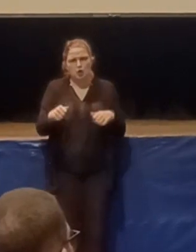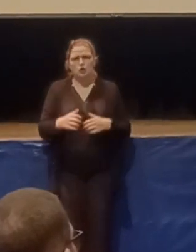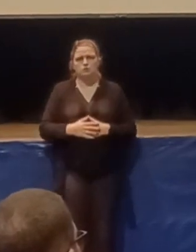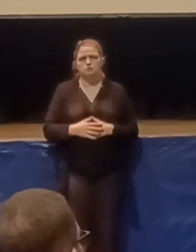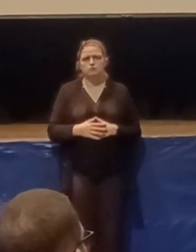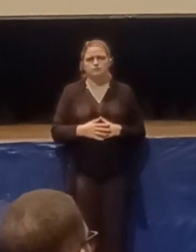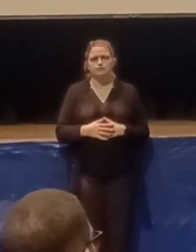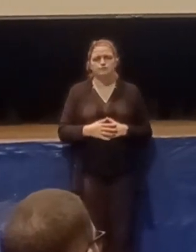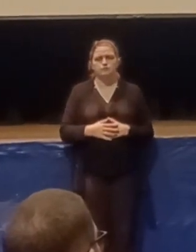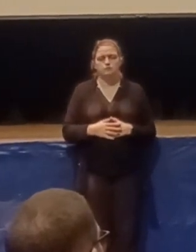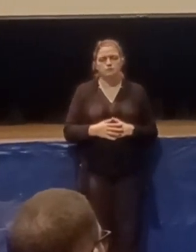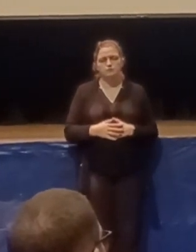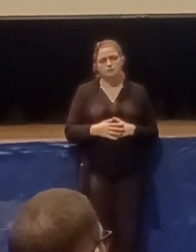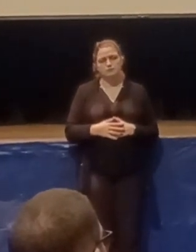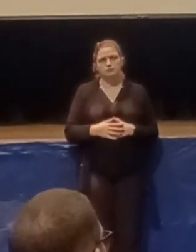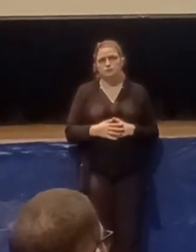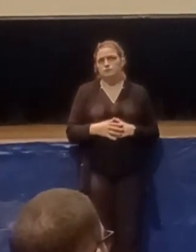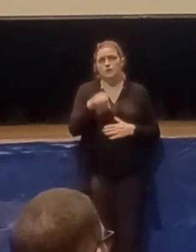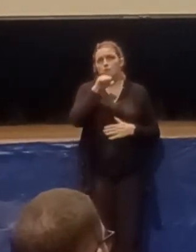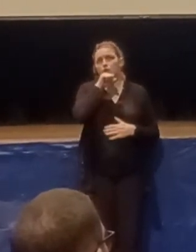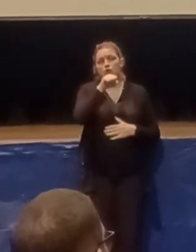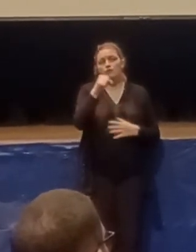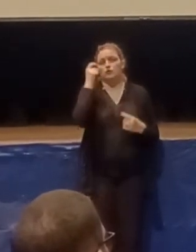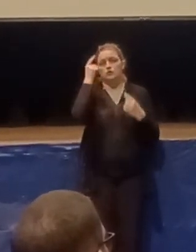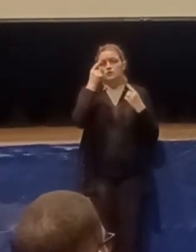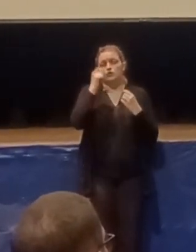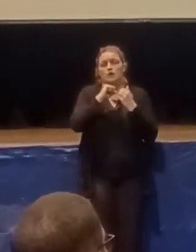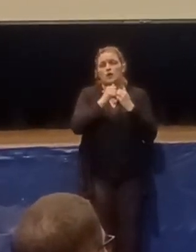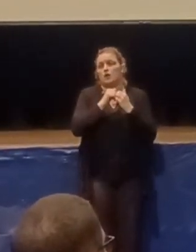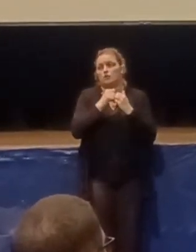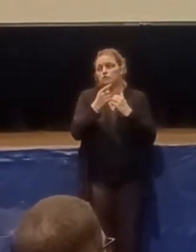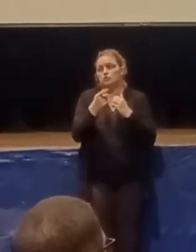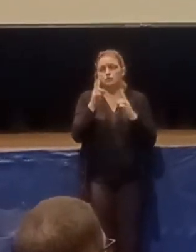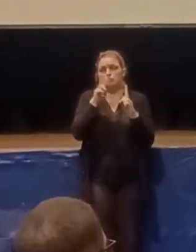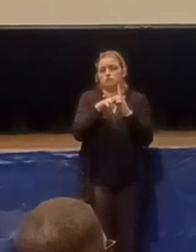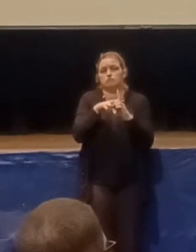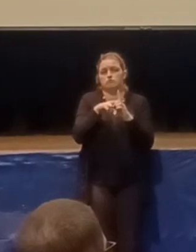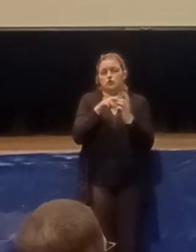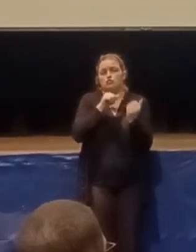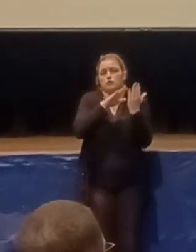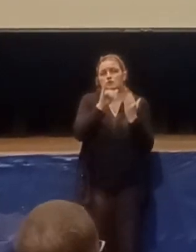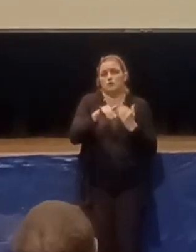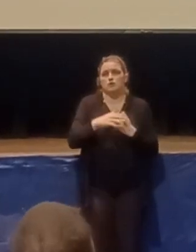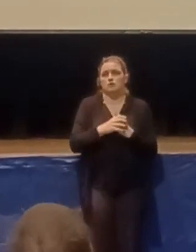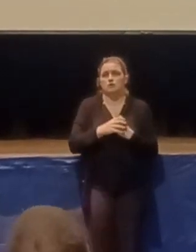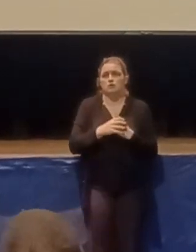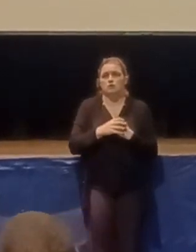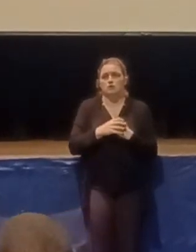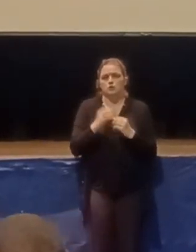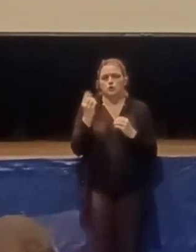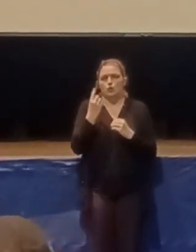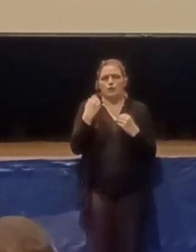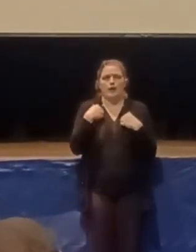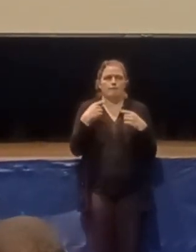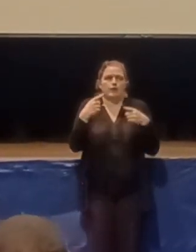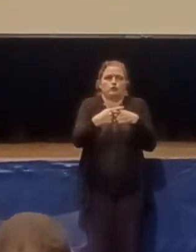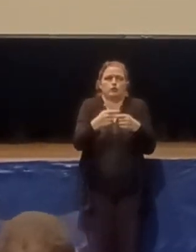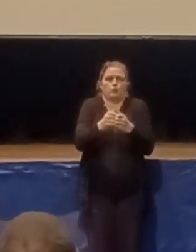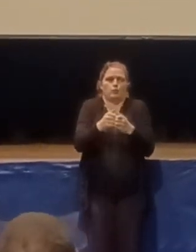make that work, but I'd love for you to consider how to that. Because we already have the intersection there. The